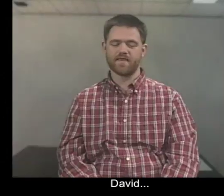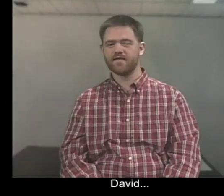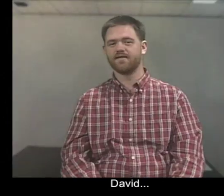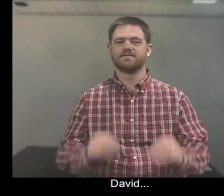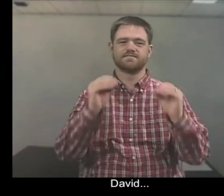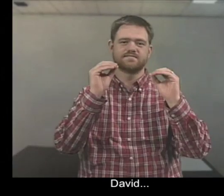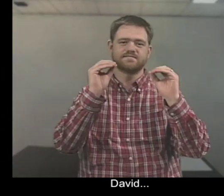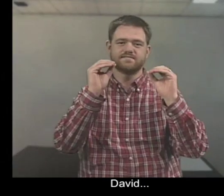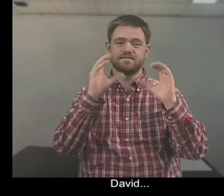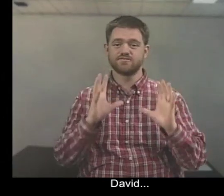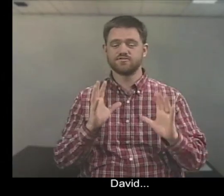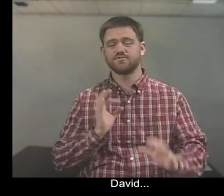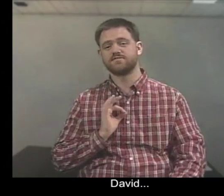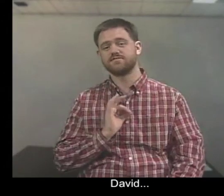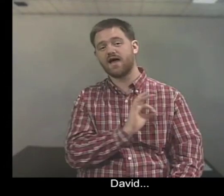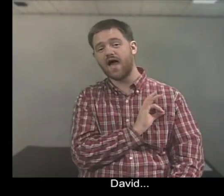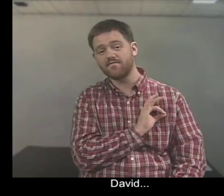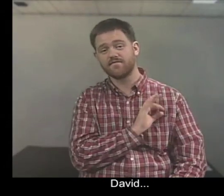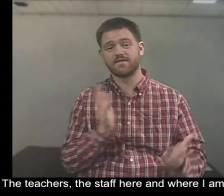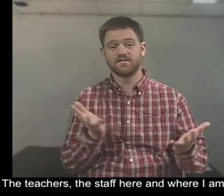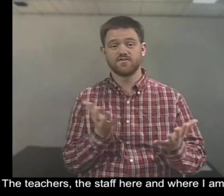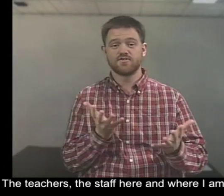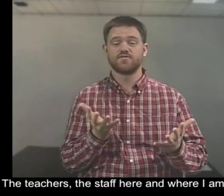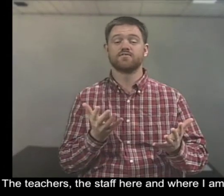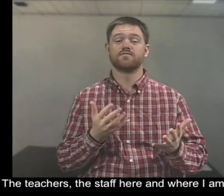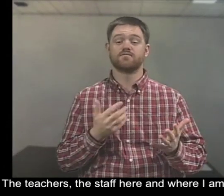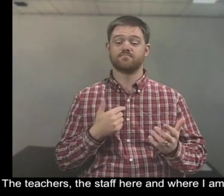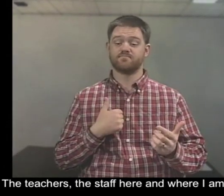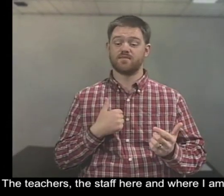David? The teachers, the staff here,